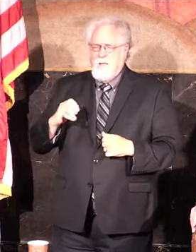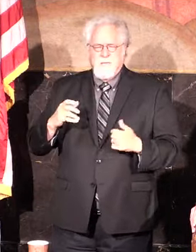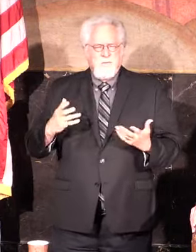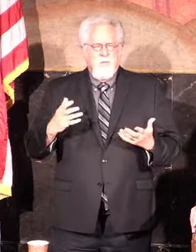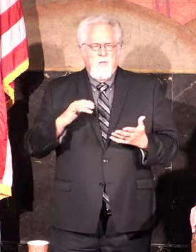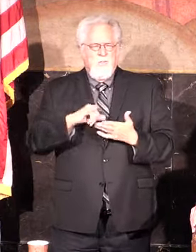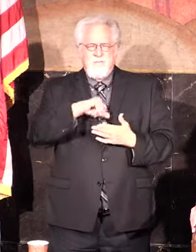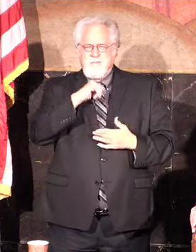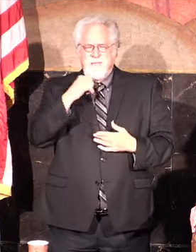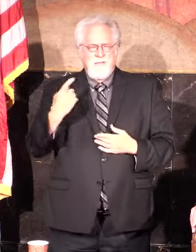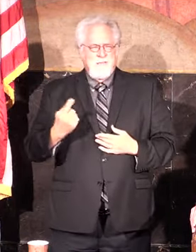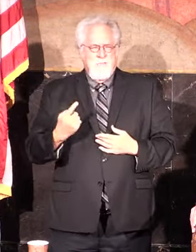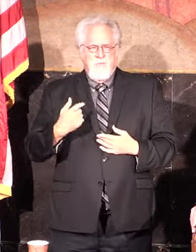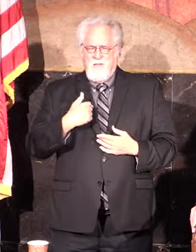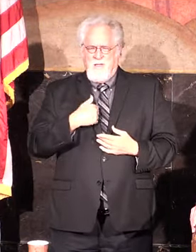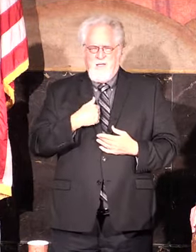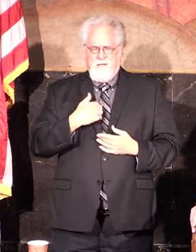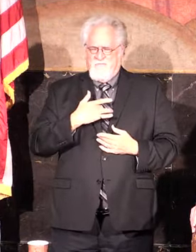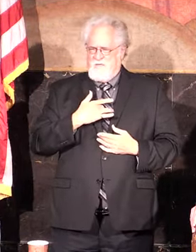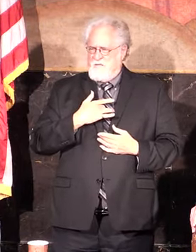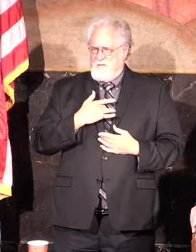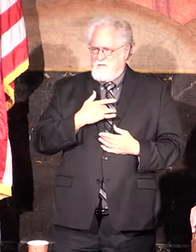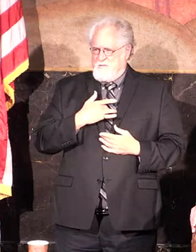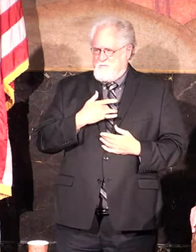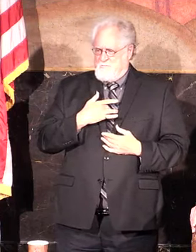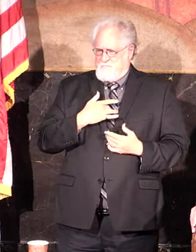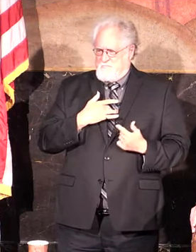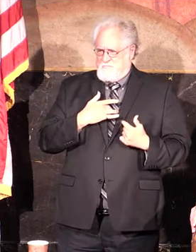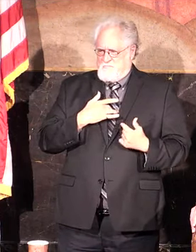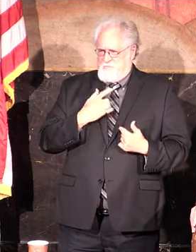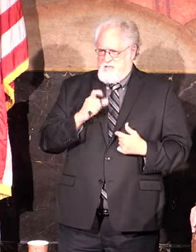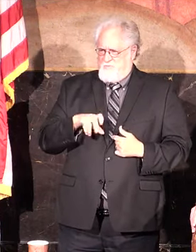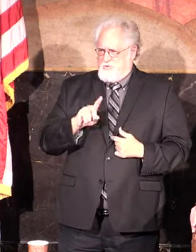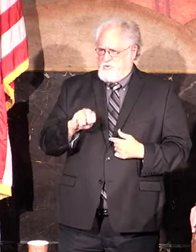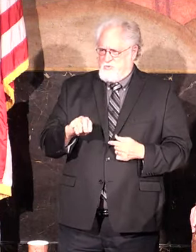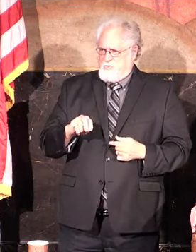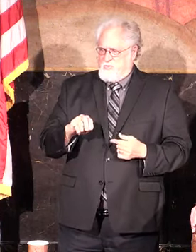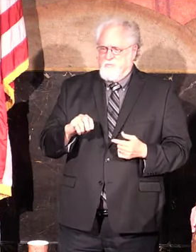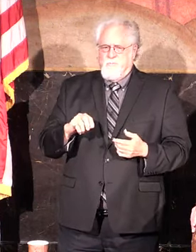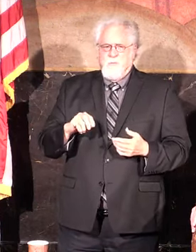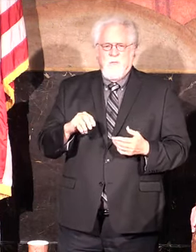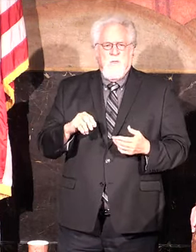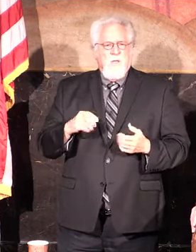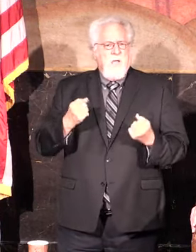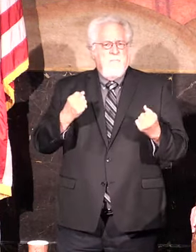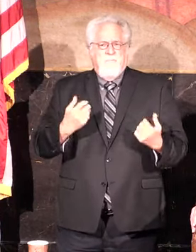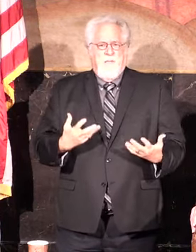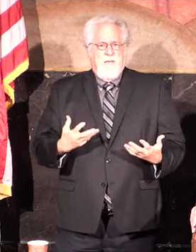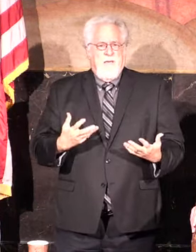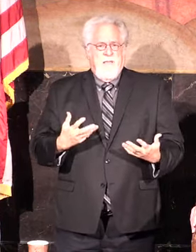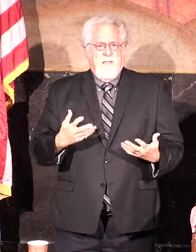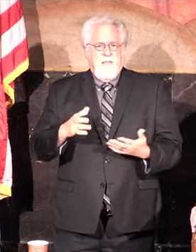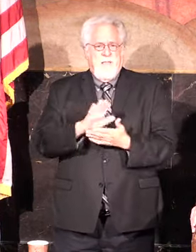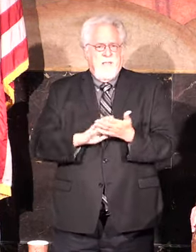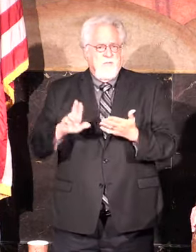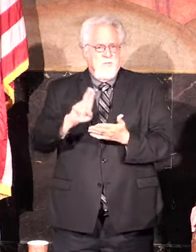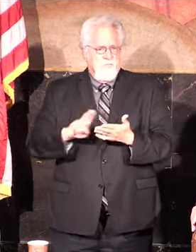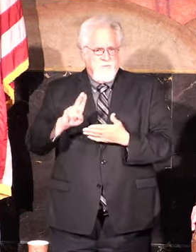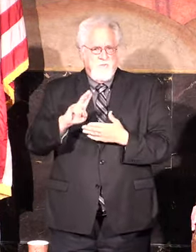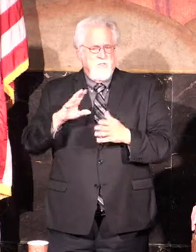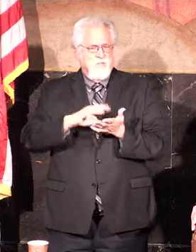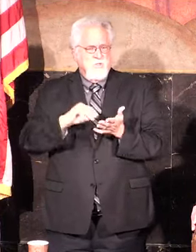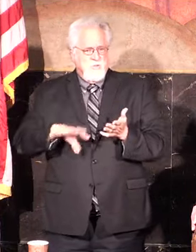That's just not something that I believe that I will have to do. You know, many higher education students,